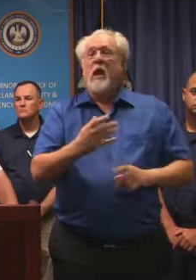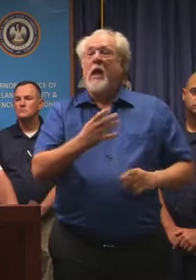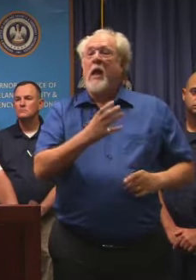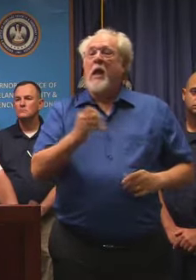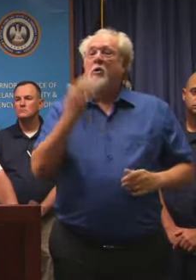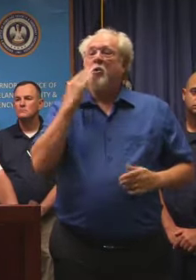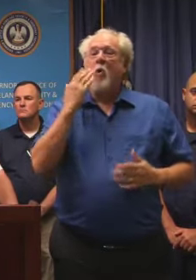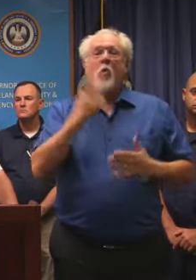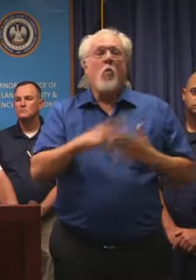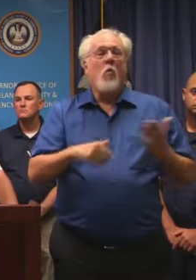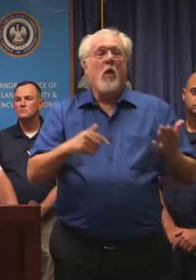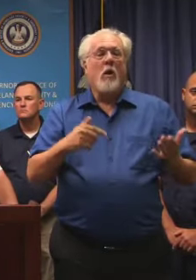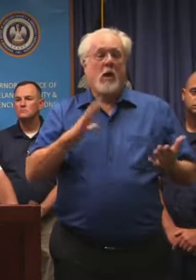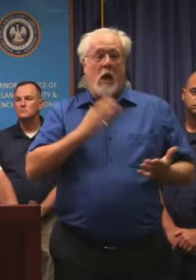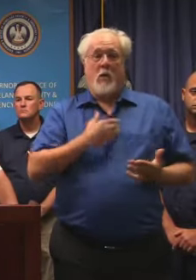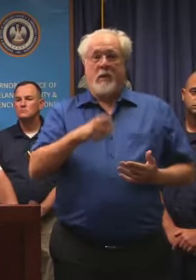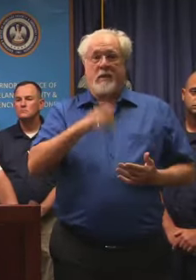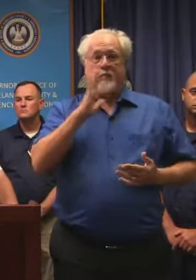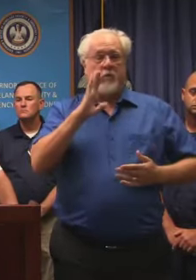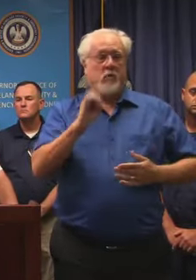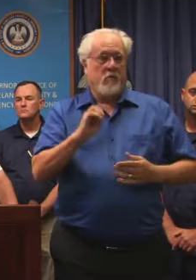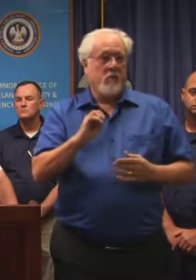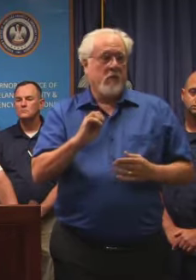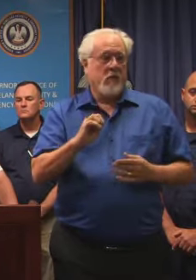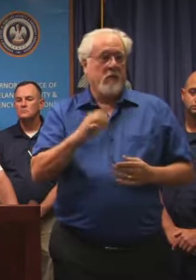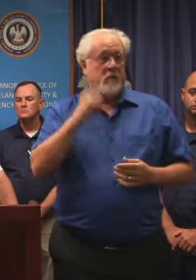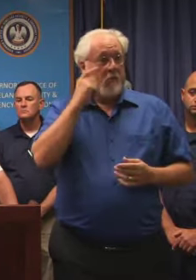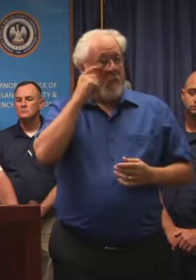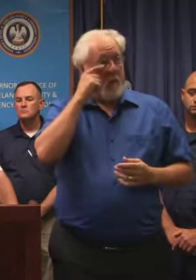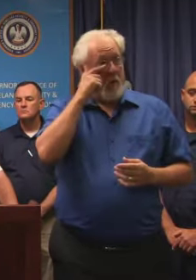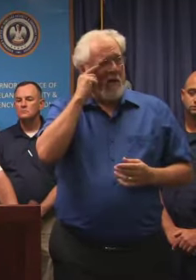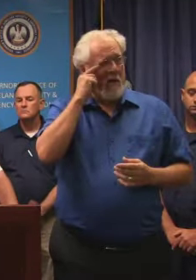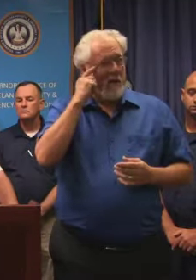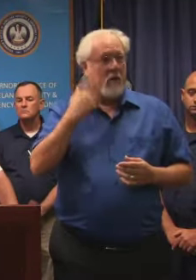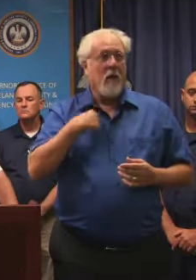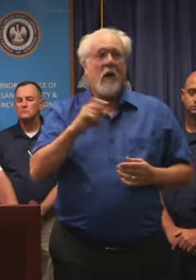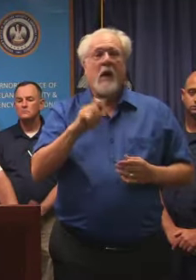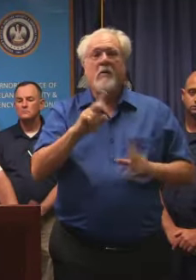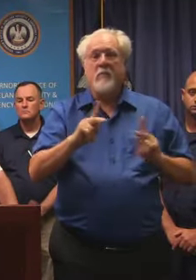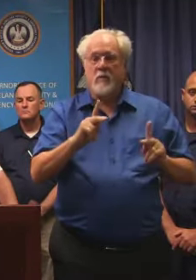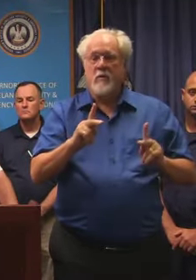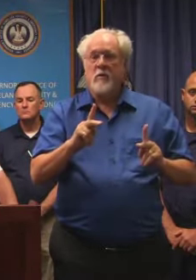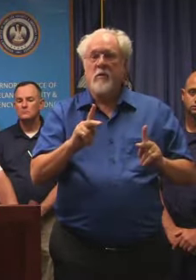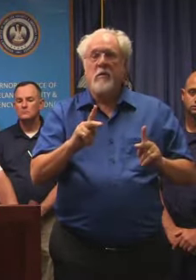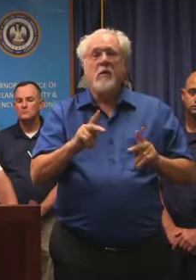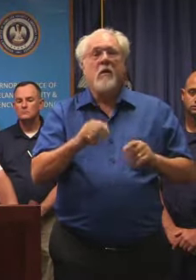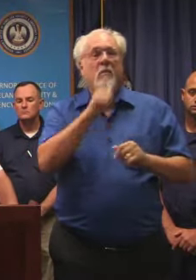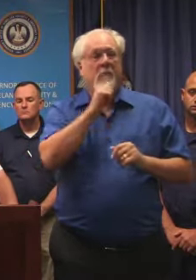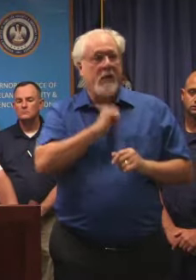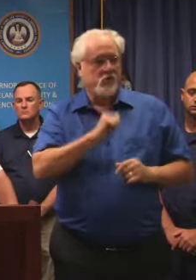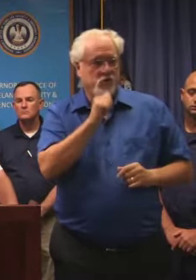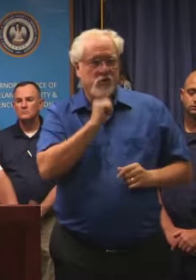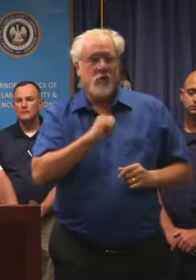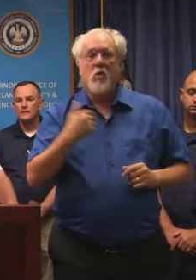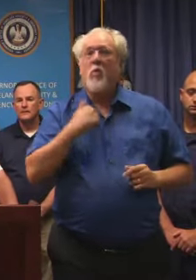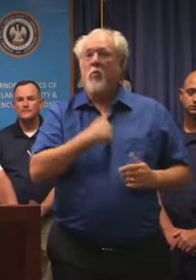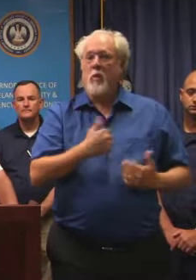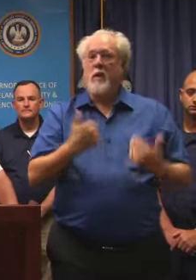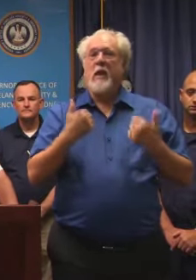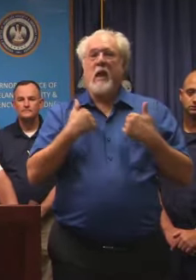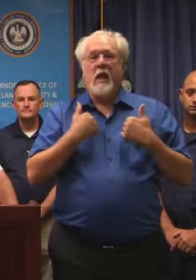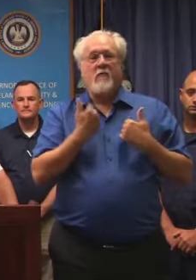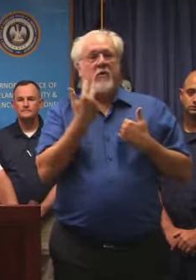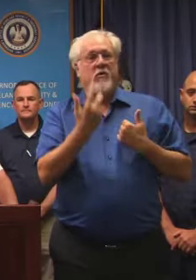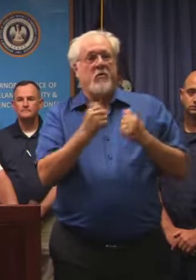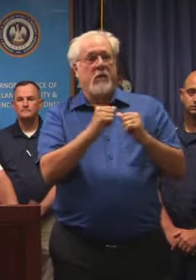what our needs will be over time. I do ask the people to remain patient. We do have